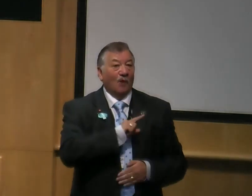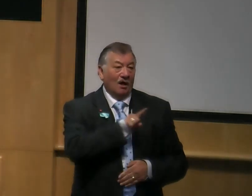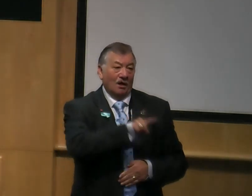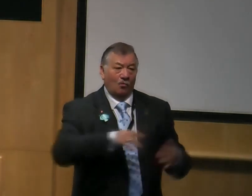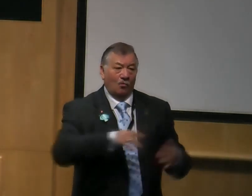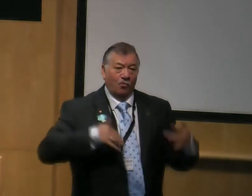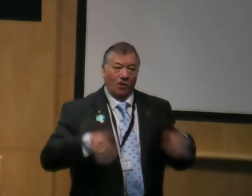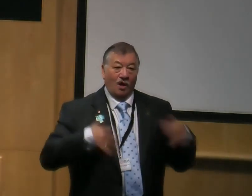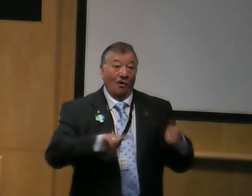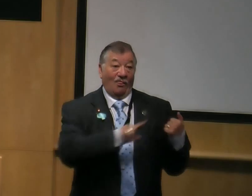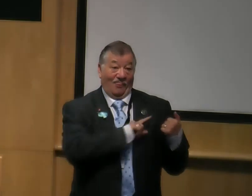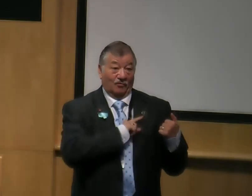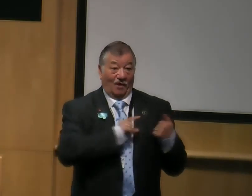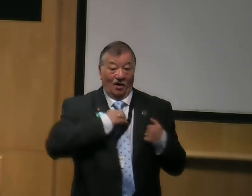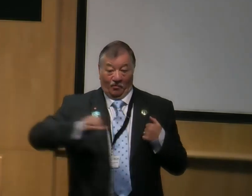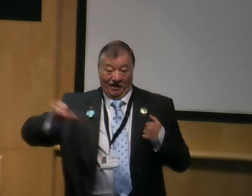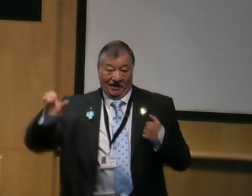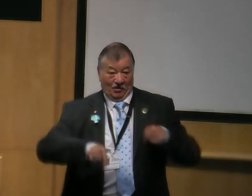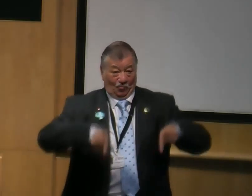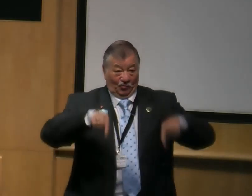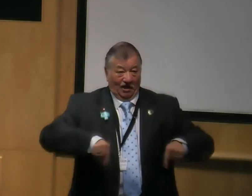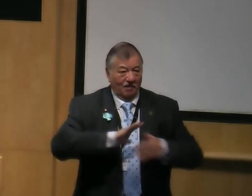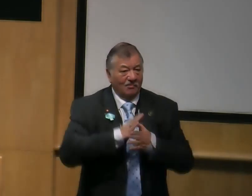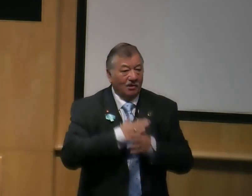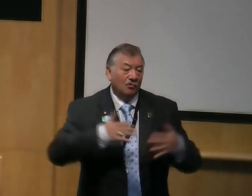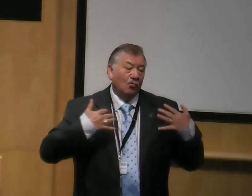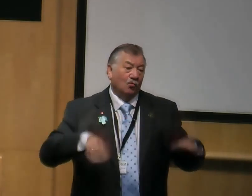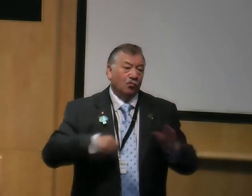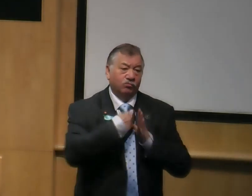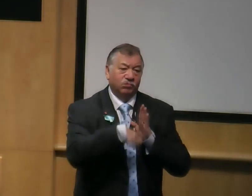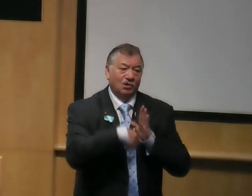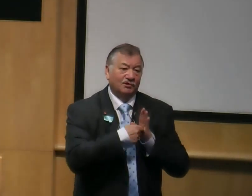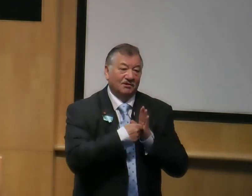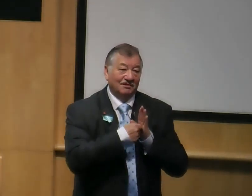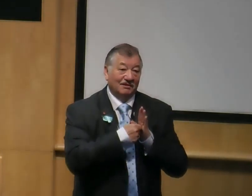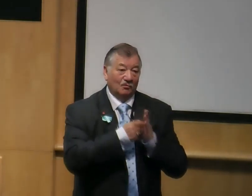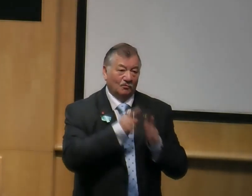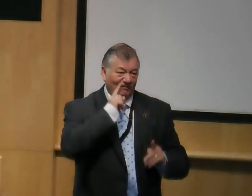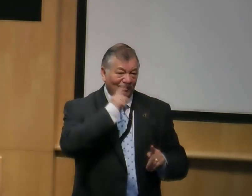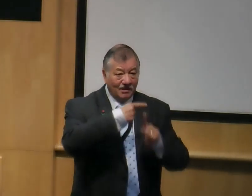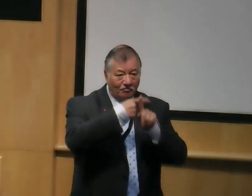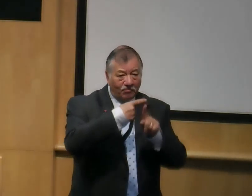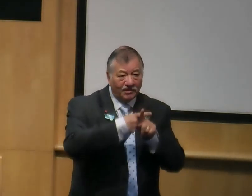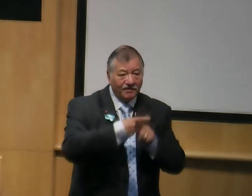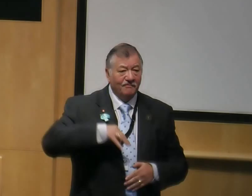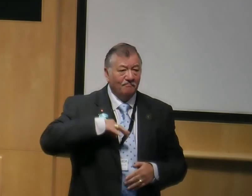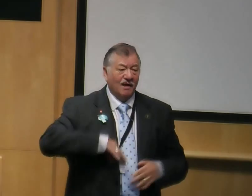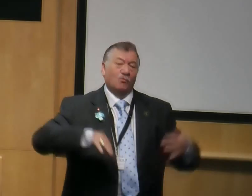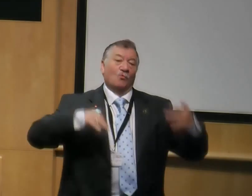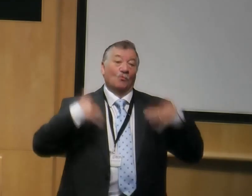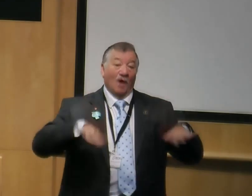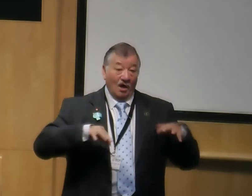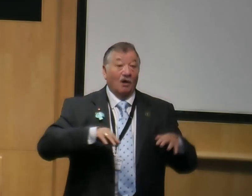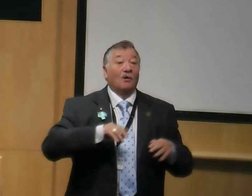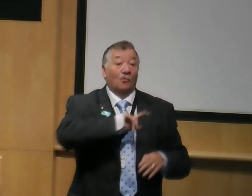want to say that we are completely committed to this project, the Deaf Reach and Pride project. It is a fantastic project. We have seen so many benefits from it